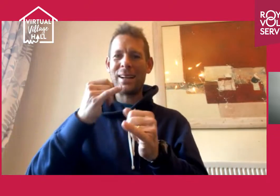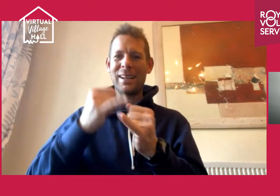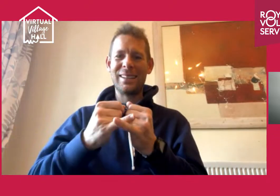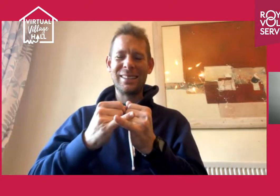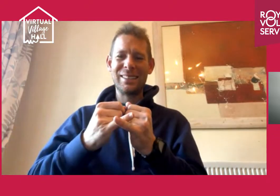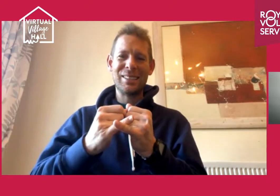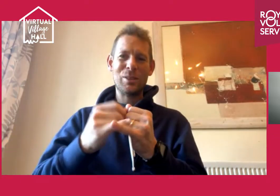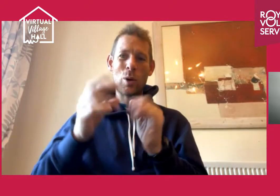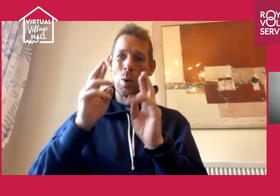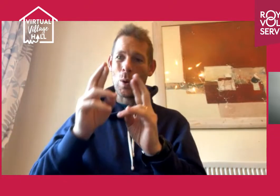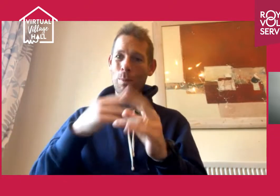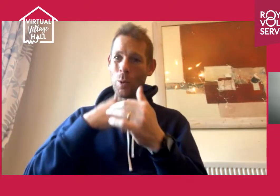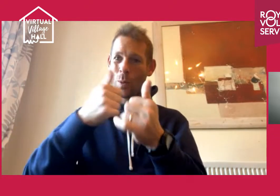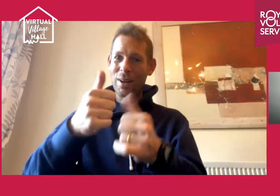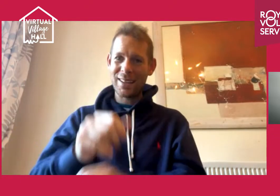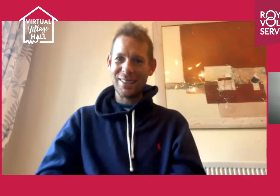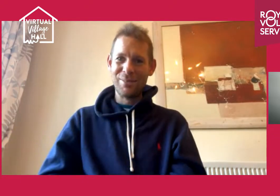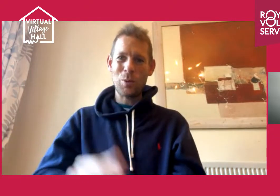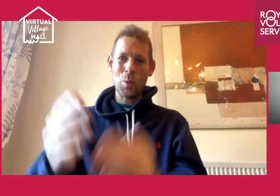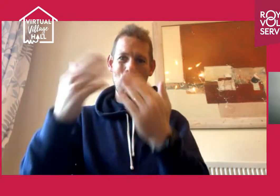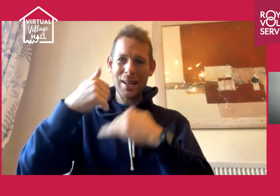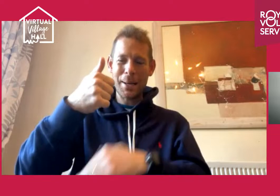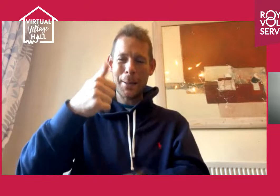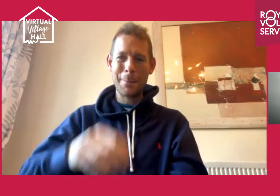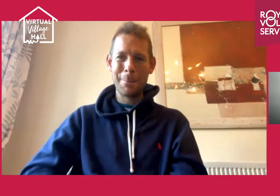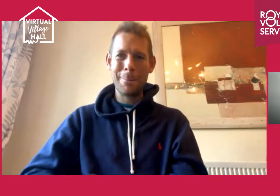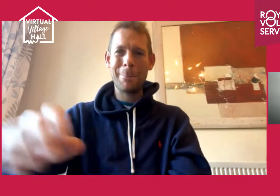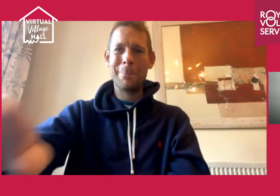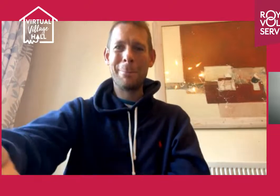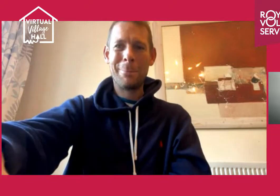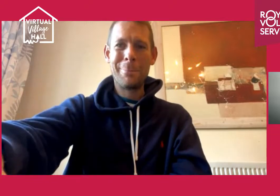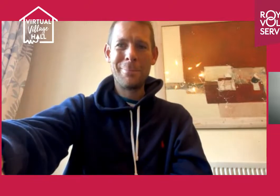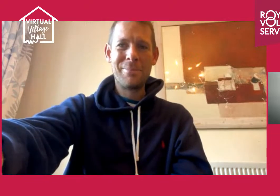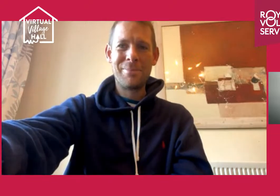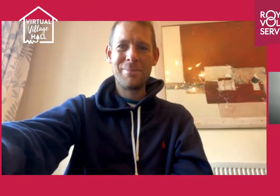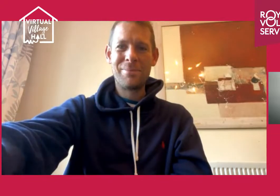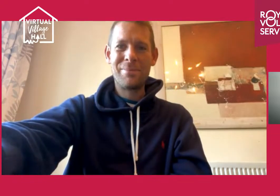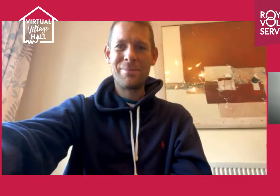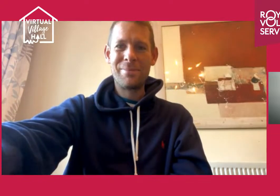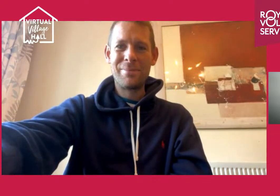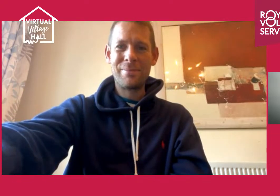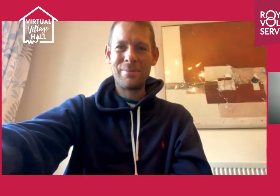Hi Max, good to have you. Hope you're well. You're very welcome to our session.